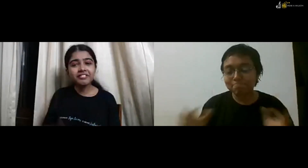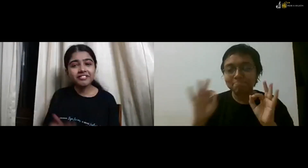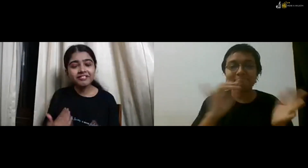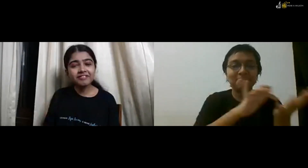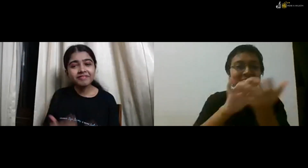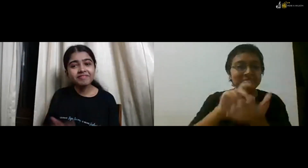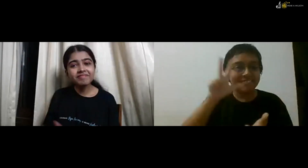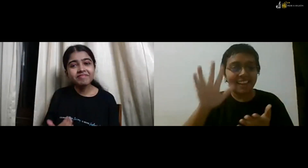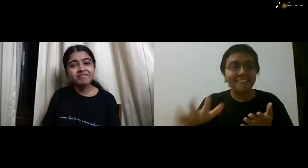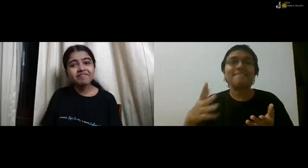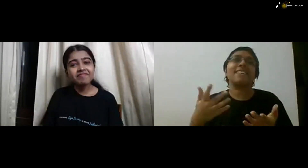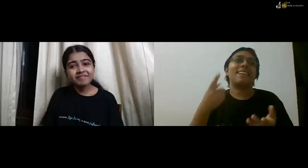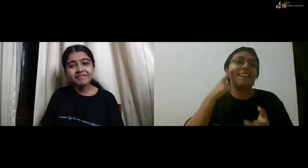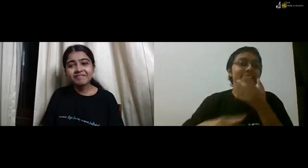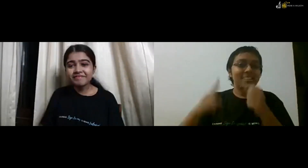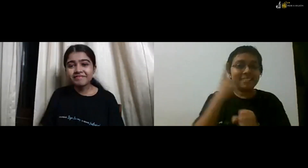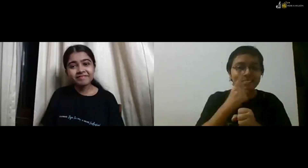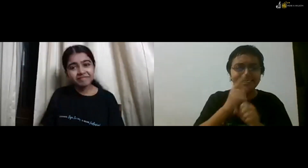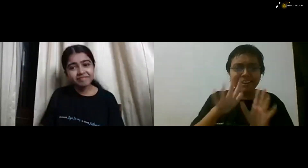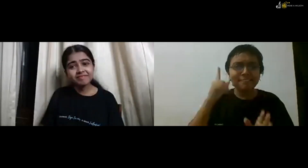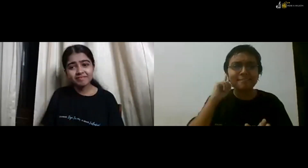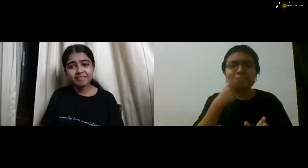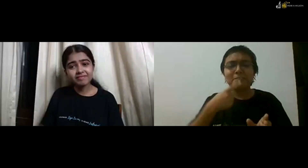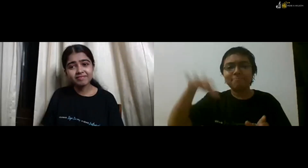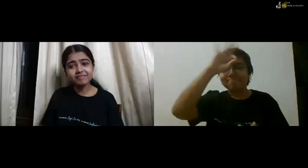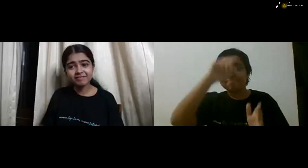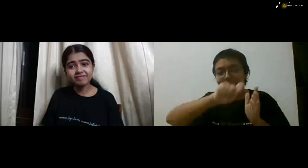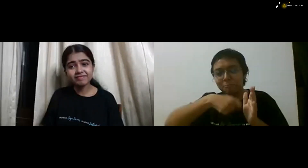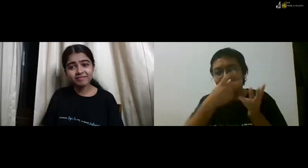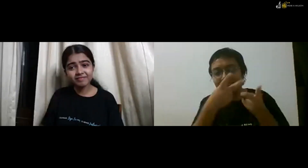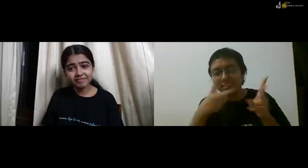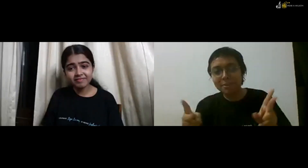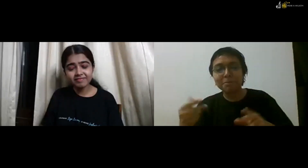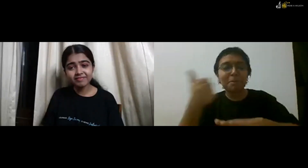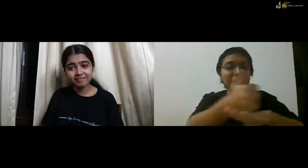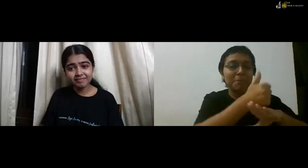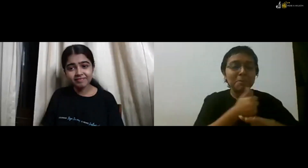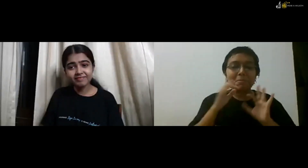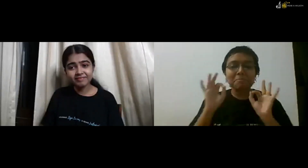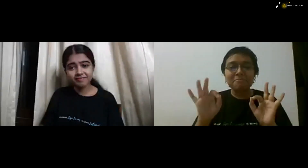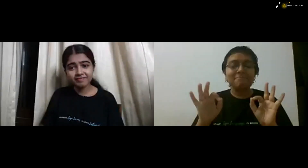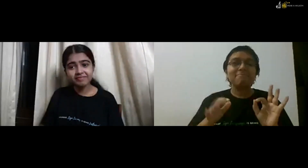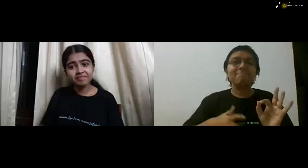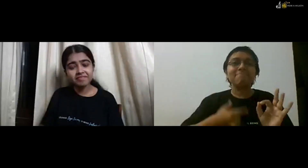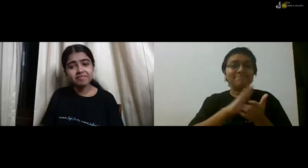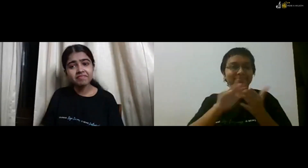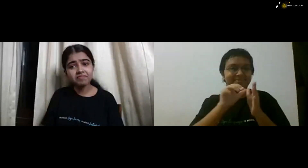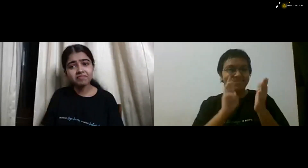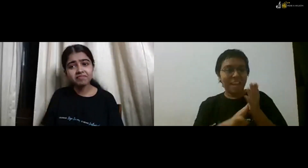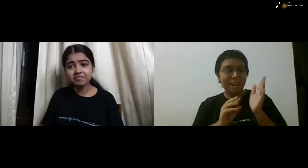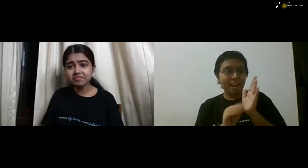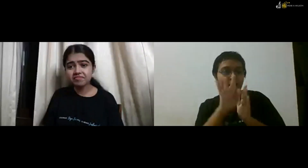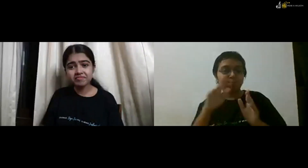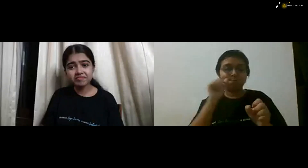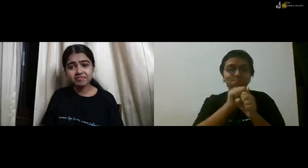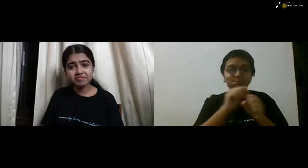becoming bilingual, it's becoming both ways. So ISL, there are several ISL teachers, and they're doing different projects, they're involved in